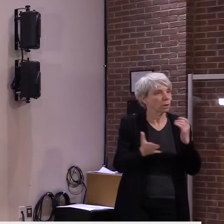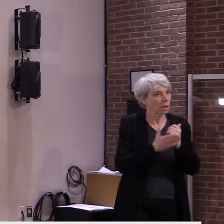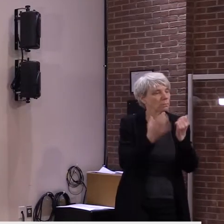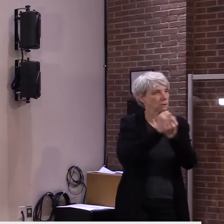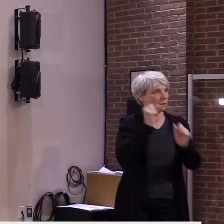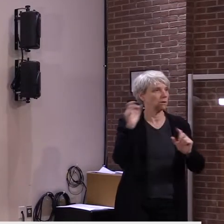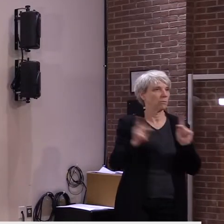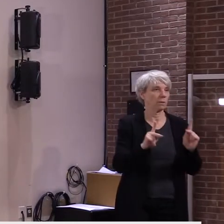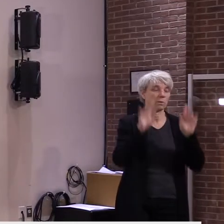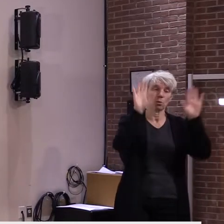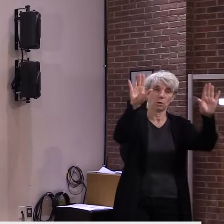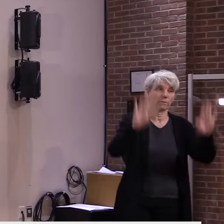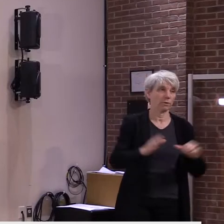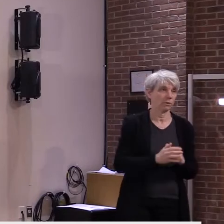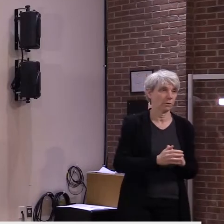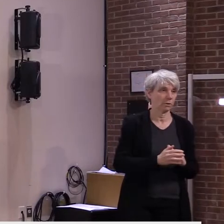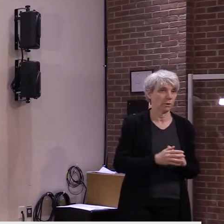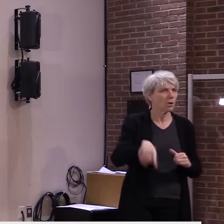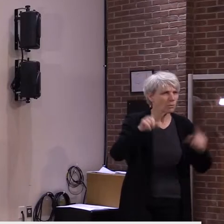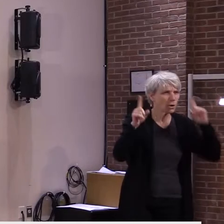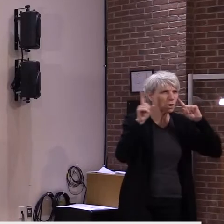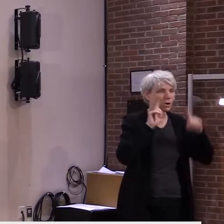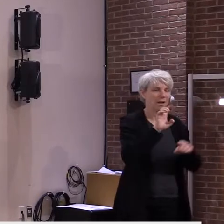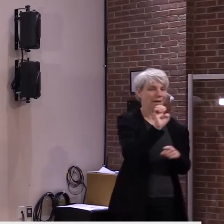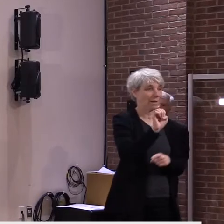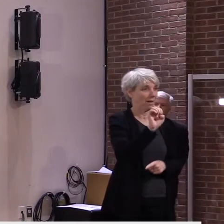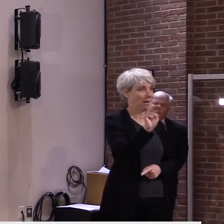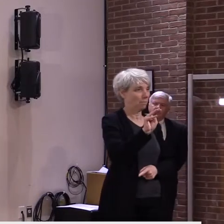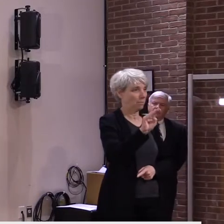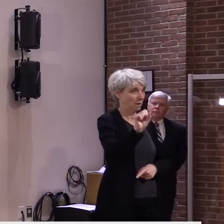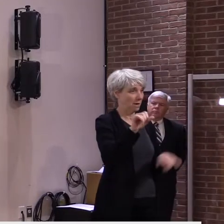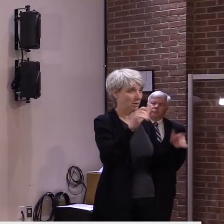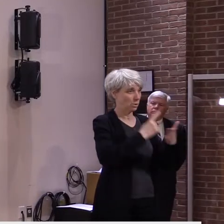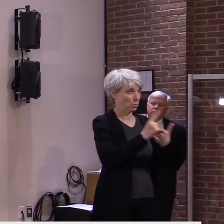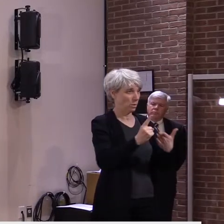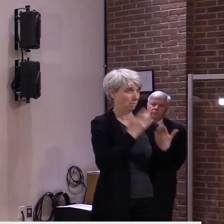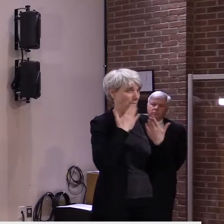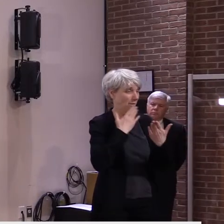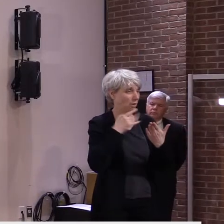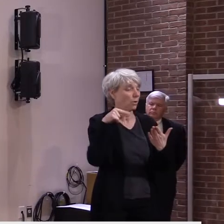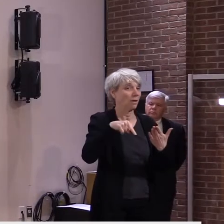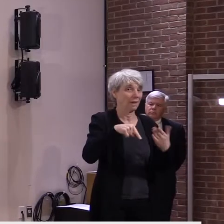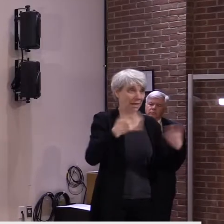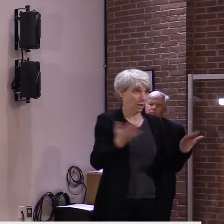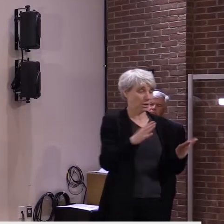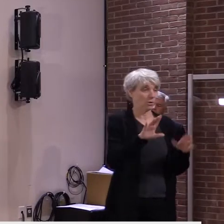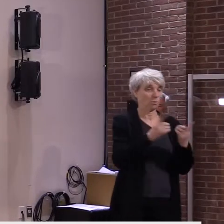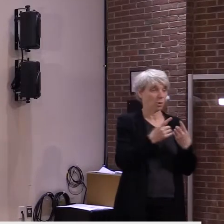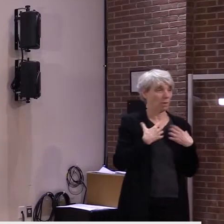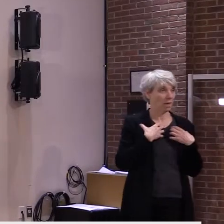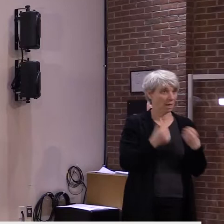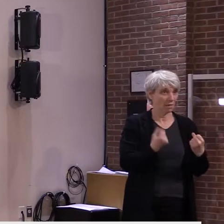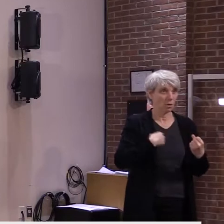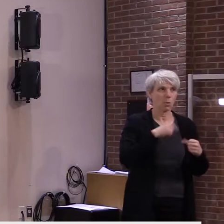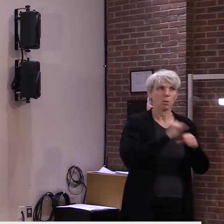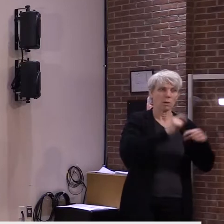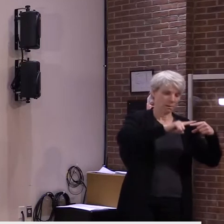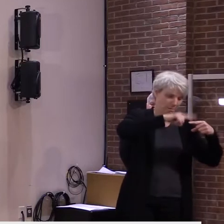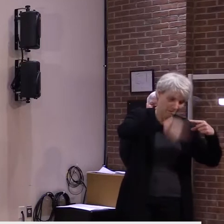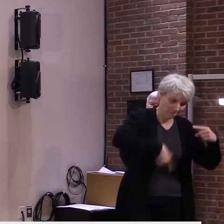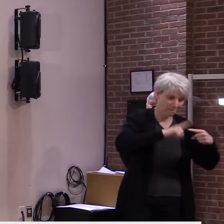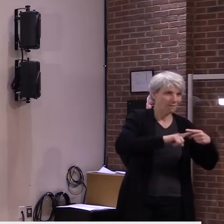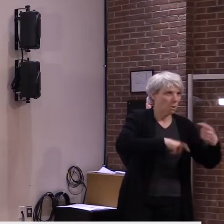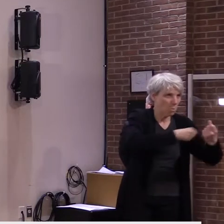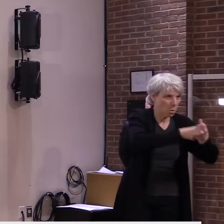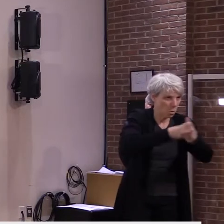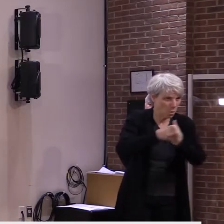EMS Week, but since we at the Health Department work to support our emergency medical service agencies year-round, I would